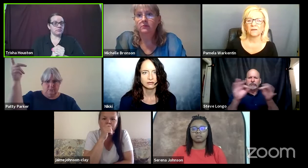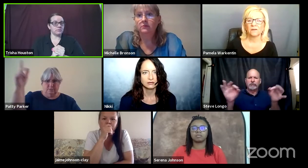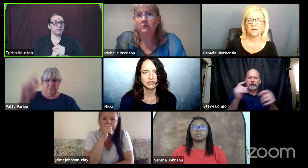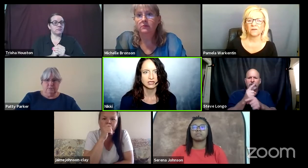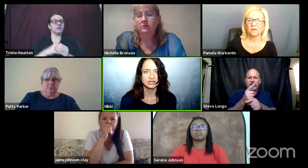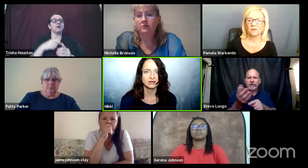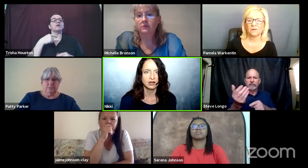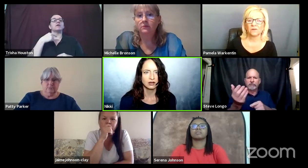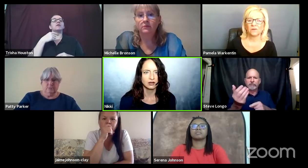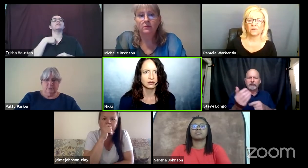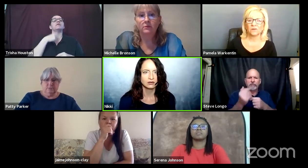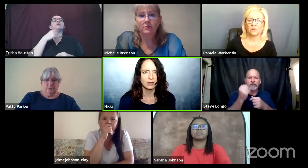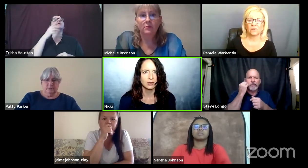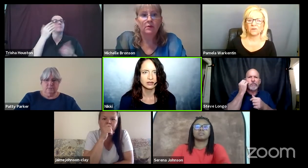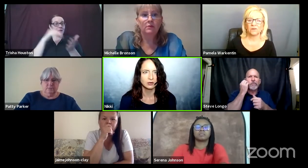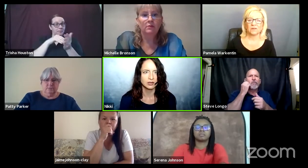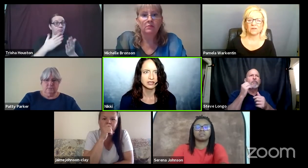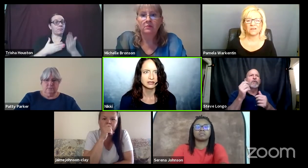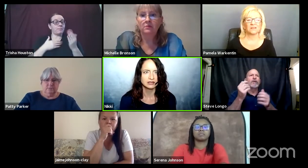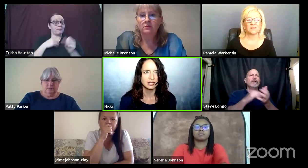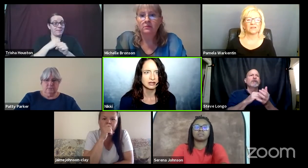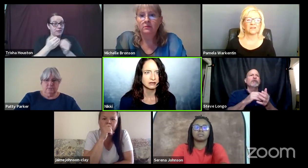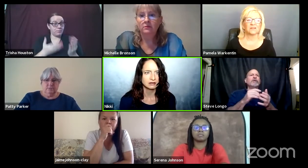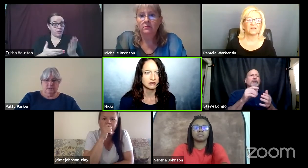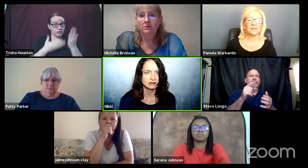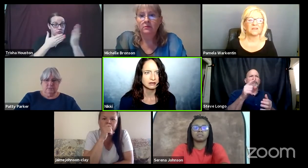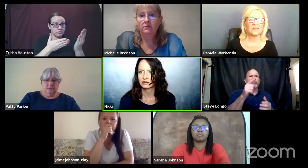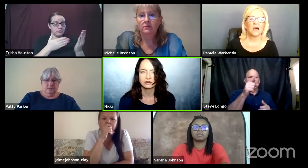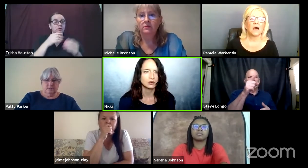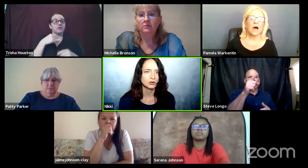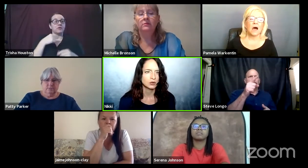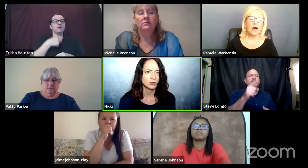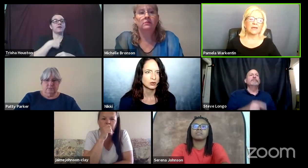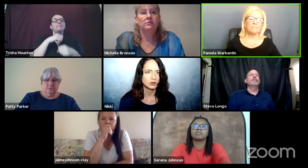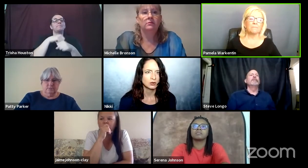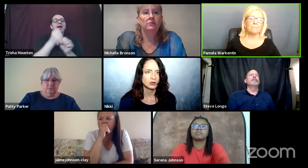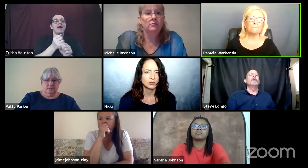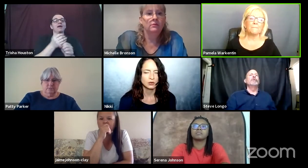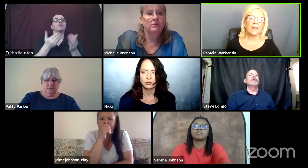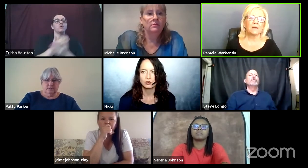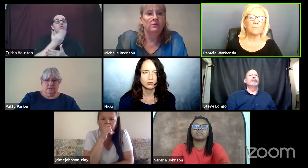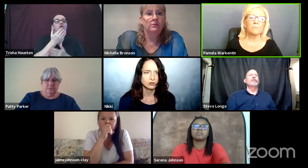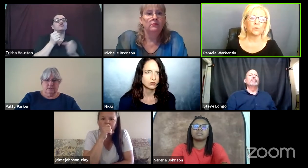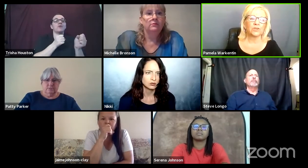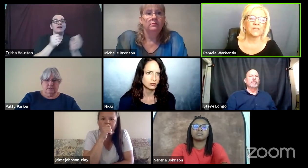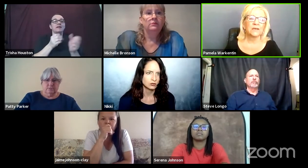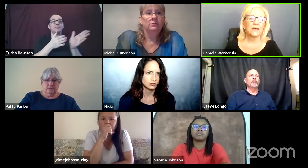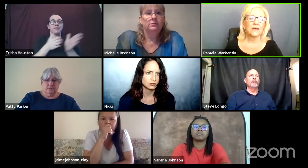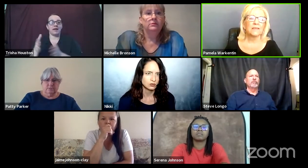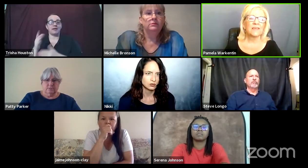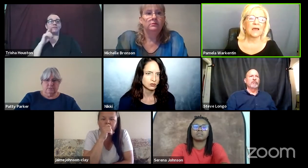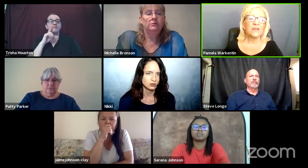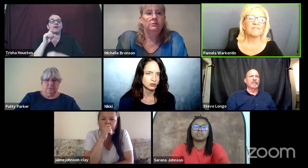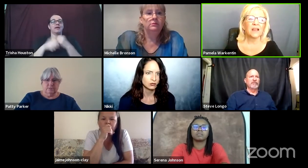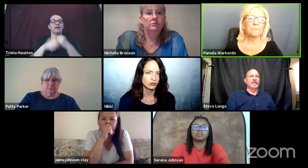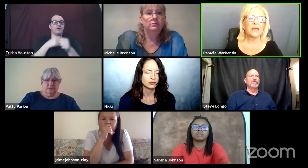This is Steve Longo. I want to know what it said. I make a motion that we develop a